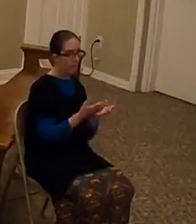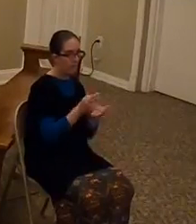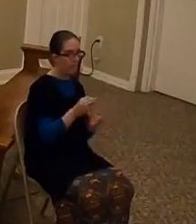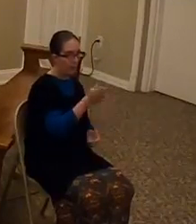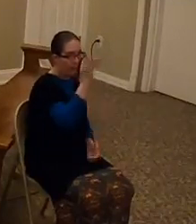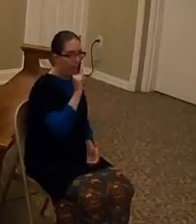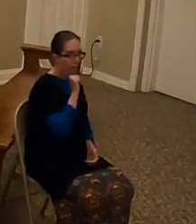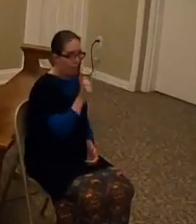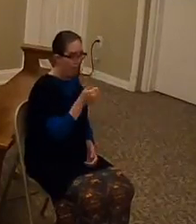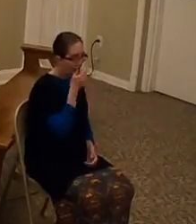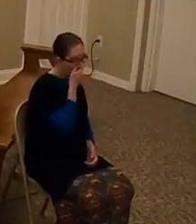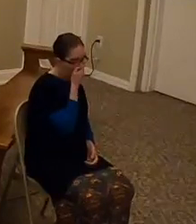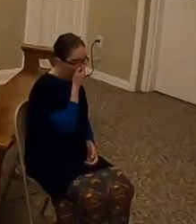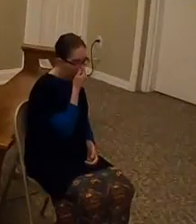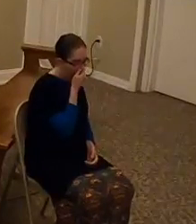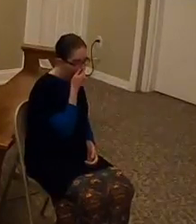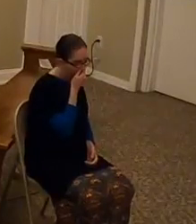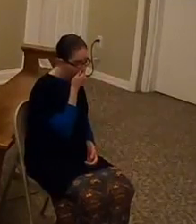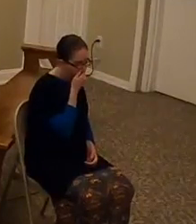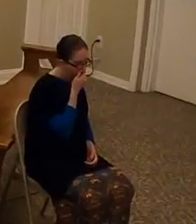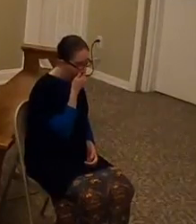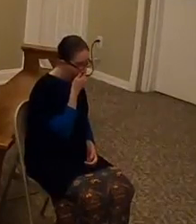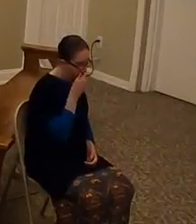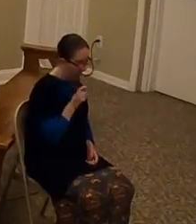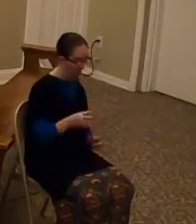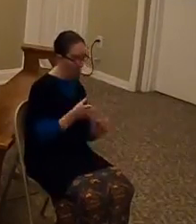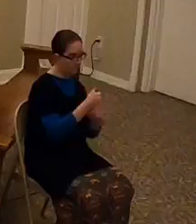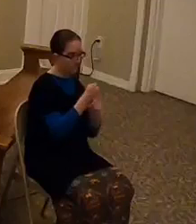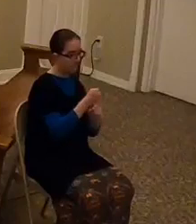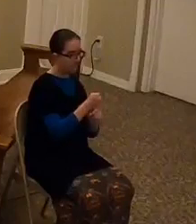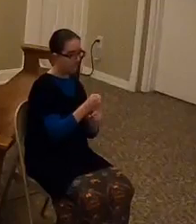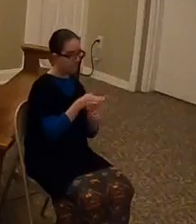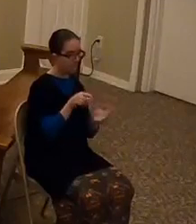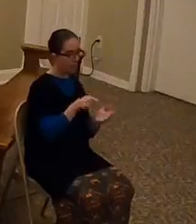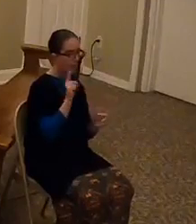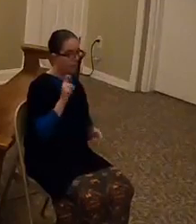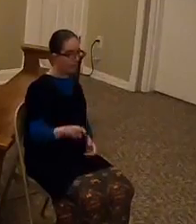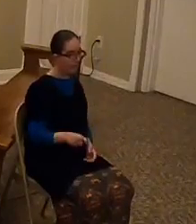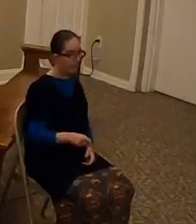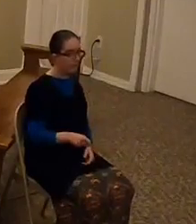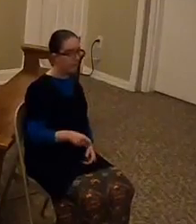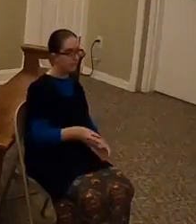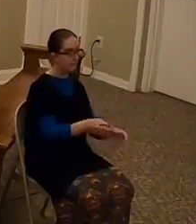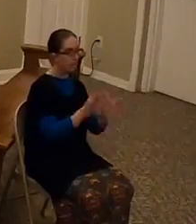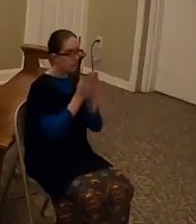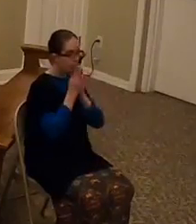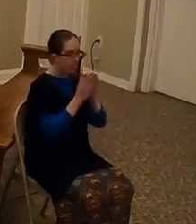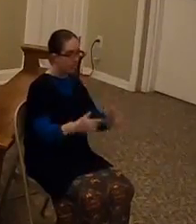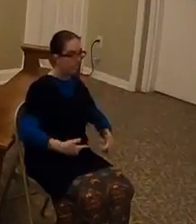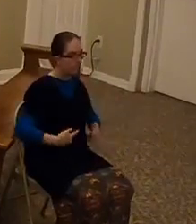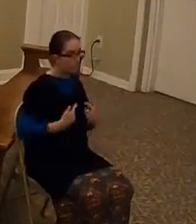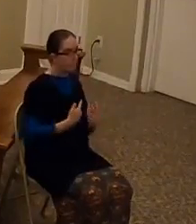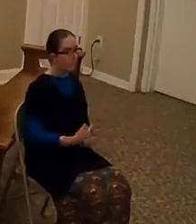God you're not believing. Amen. So you need to get a hold of this, and you need to get a prayer life.